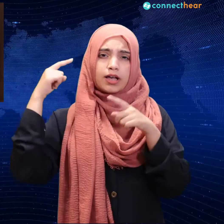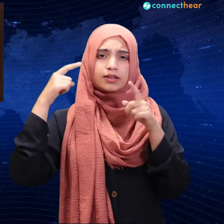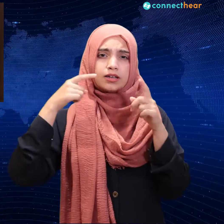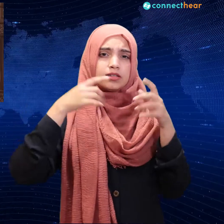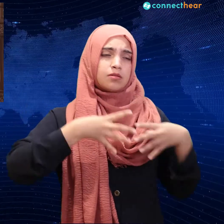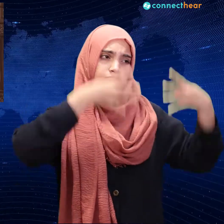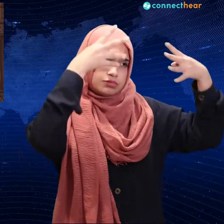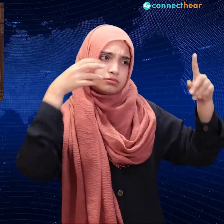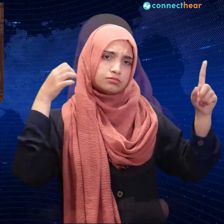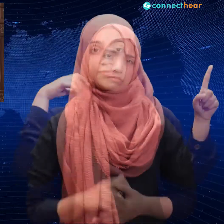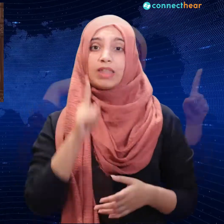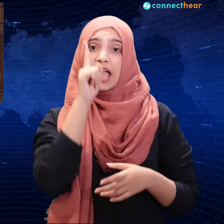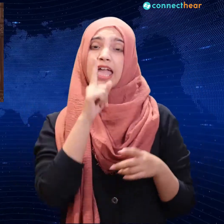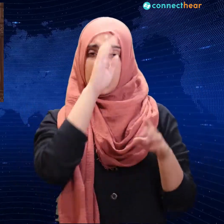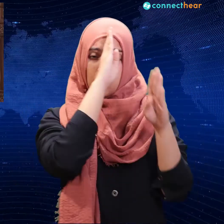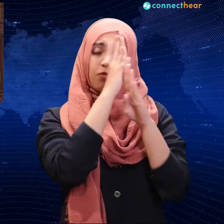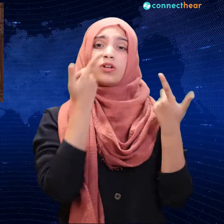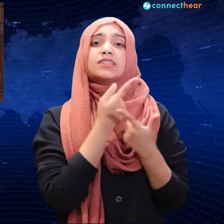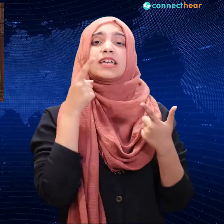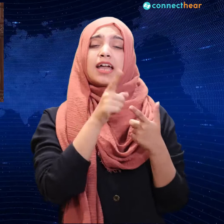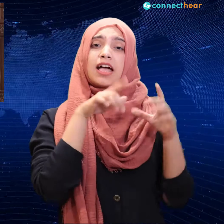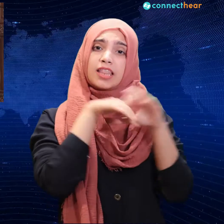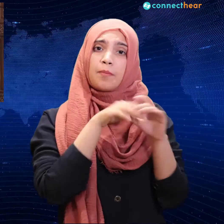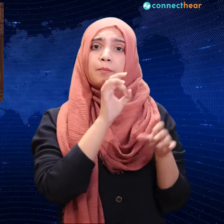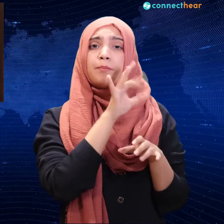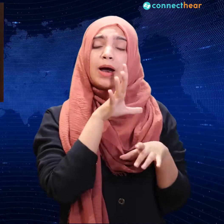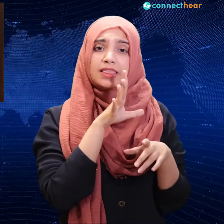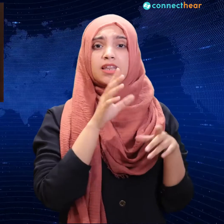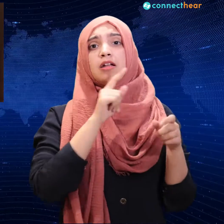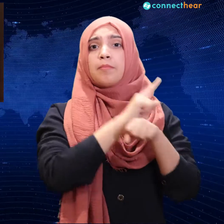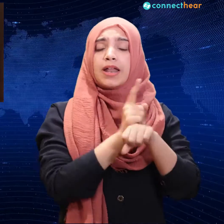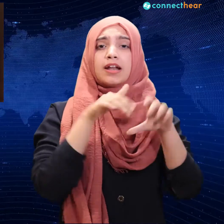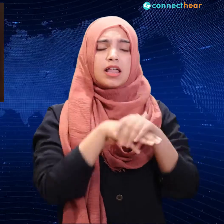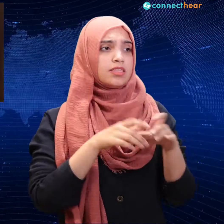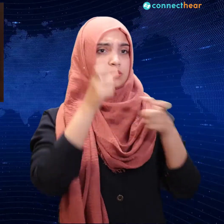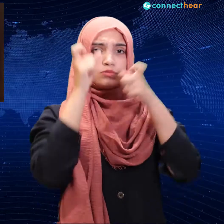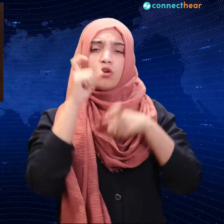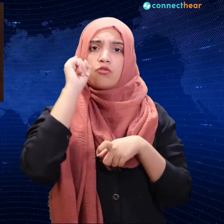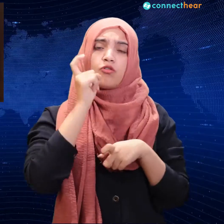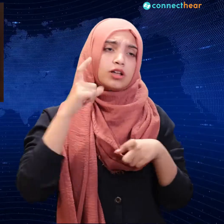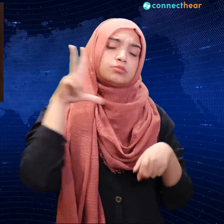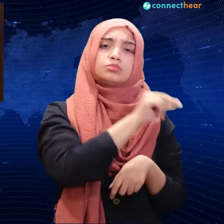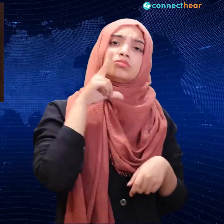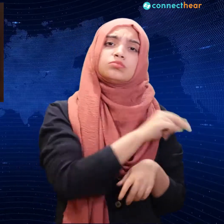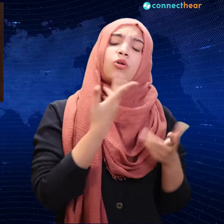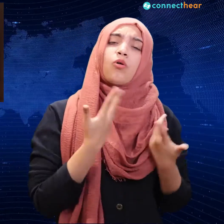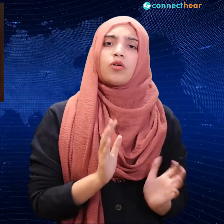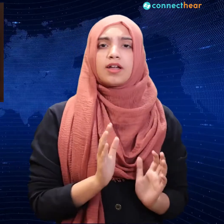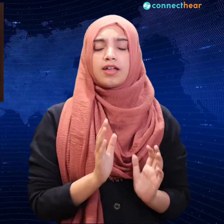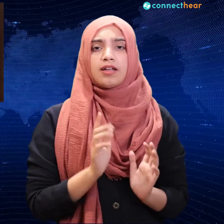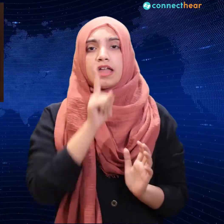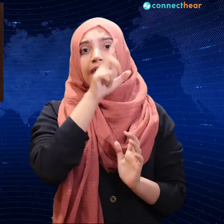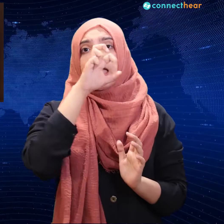through. At one point, there were 50 militant groups attacking our government. In the 80s,